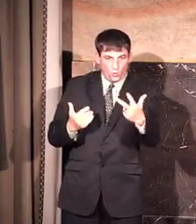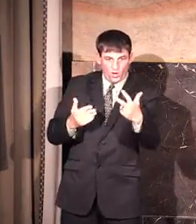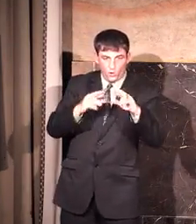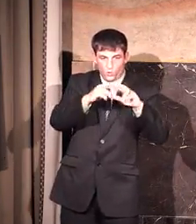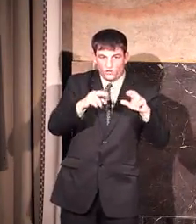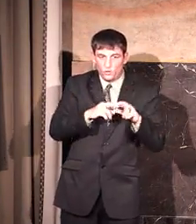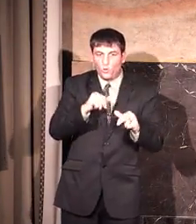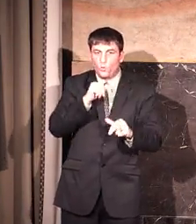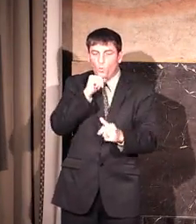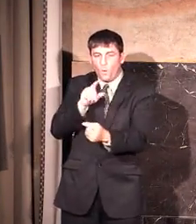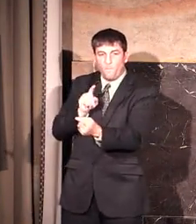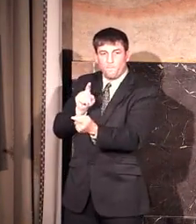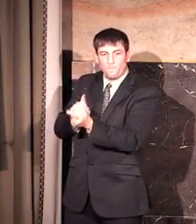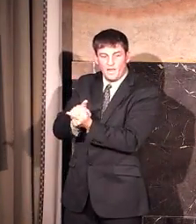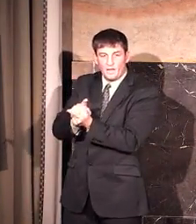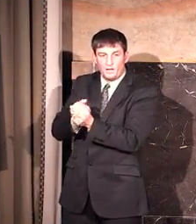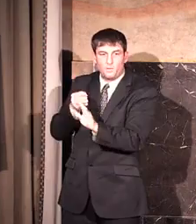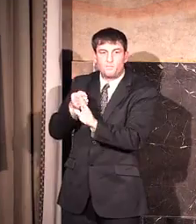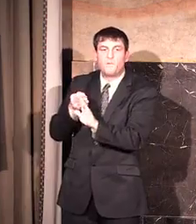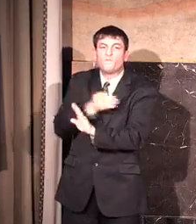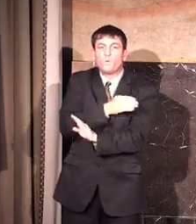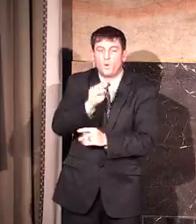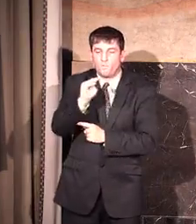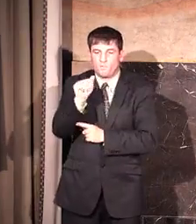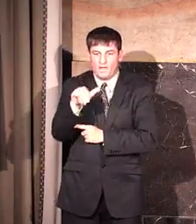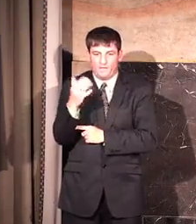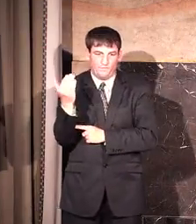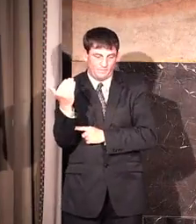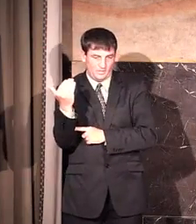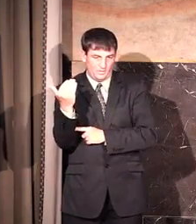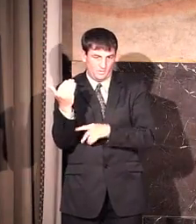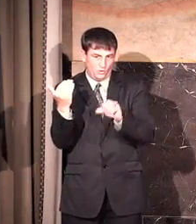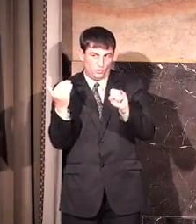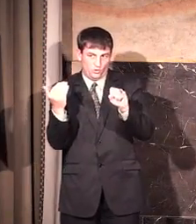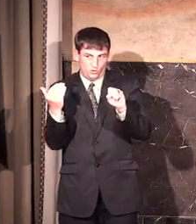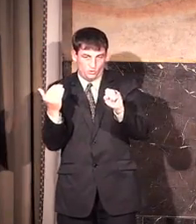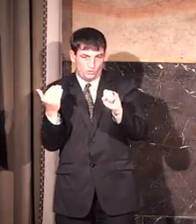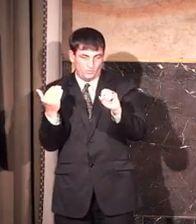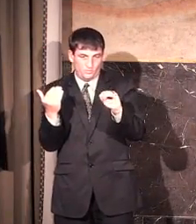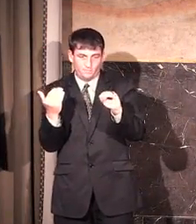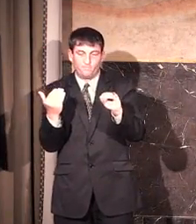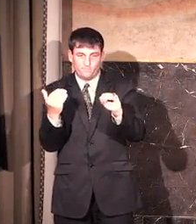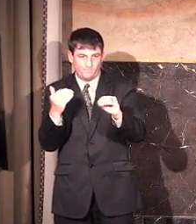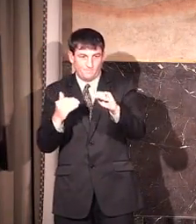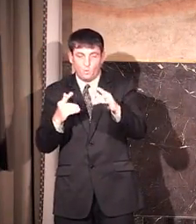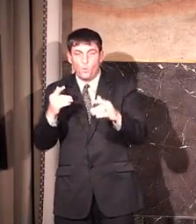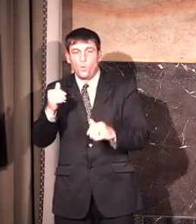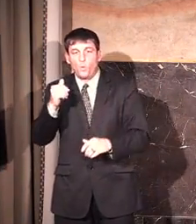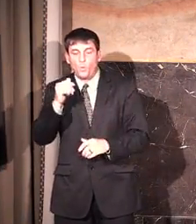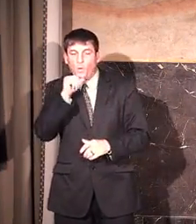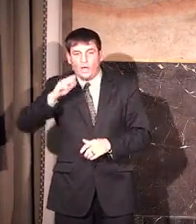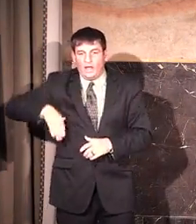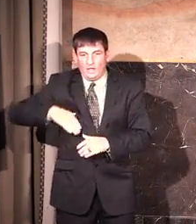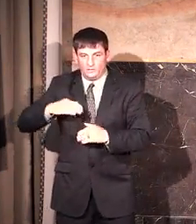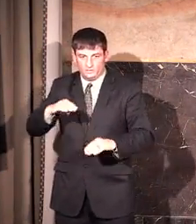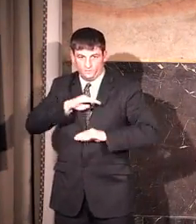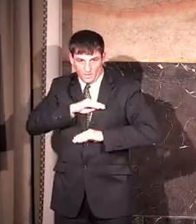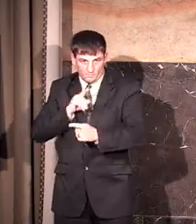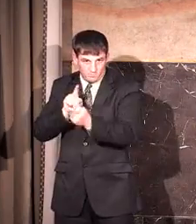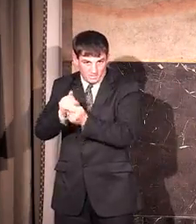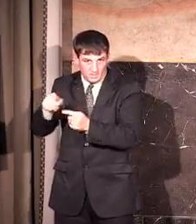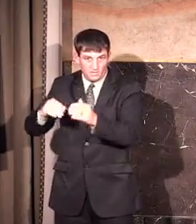that criteria by May 15th. So I'm wondering, given the increased